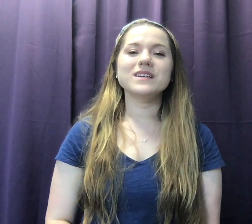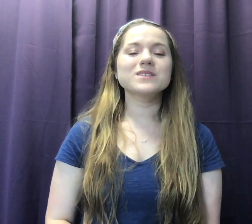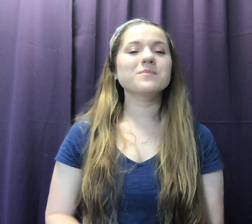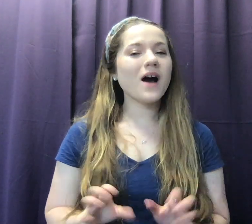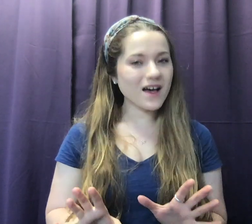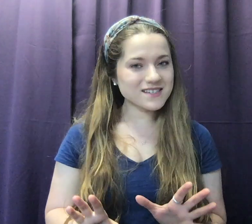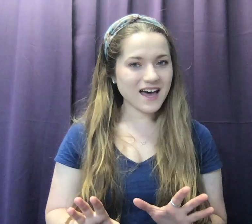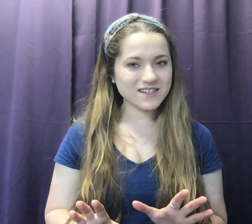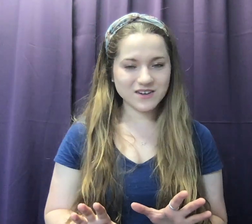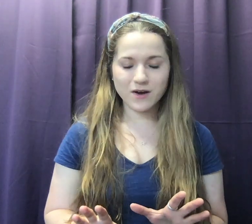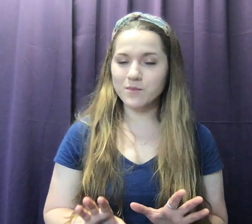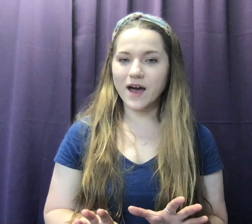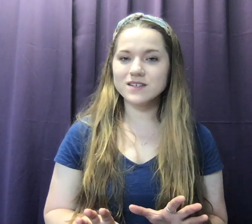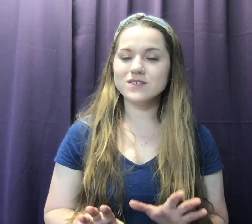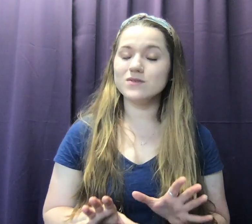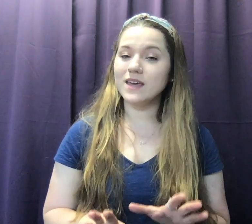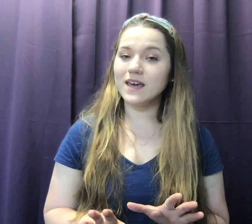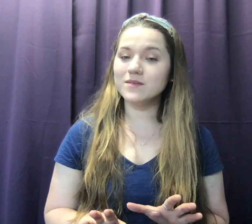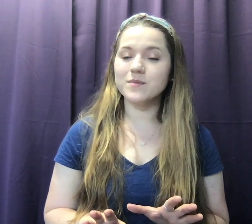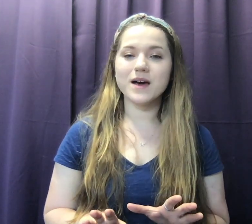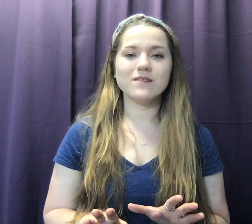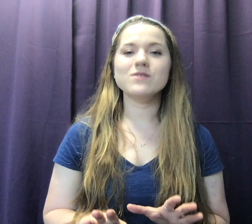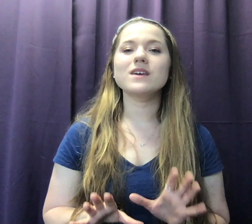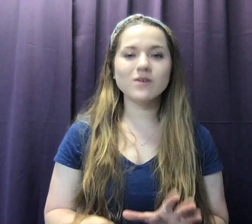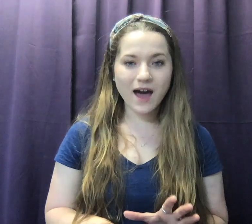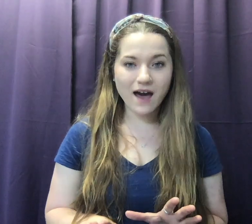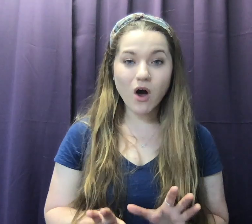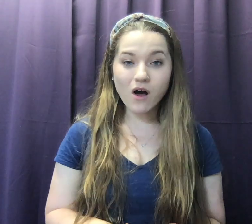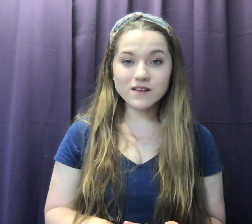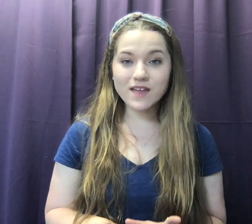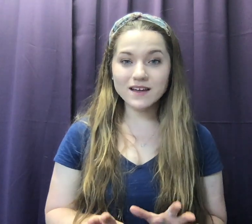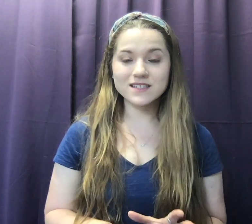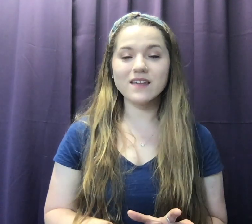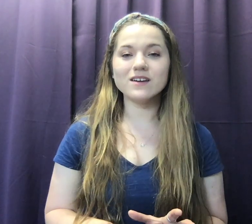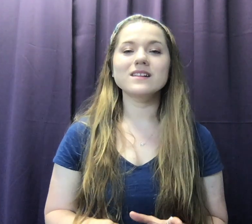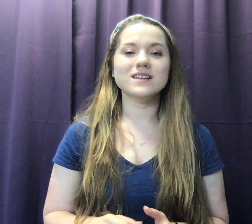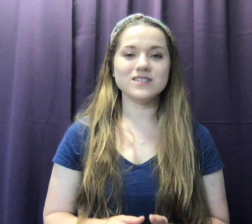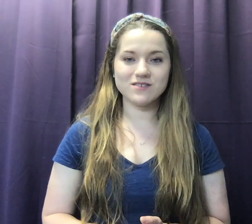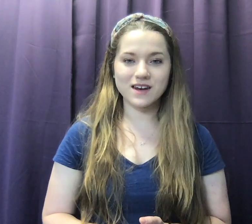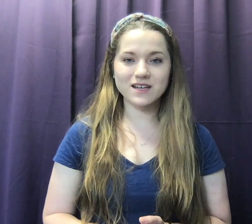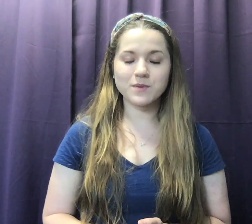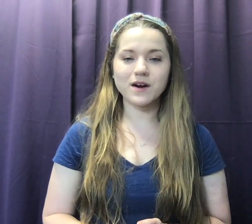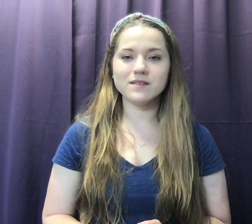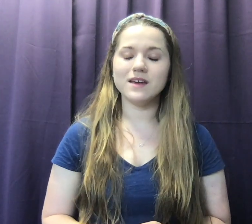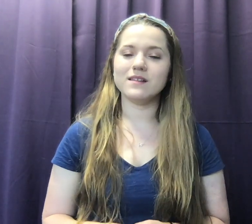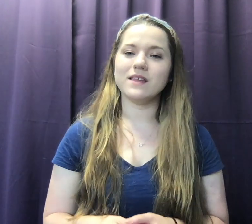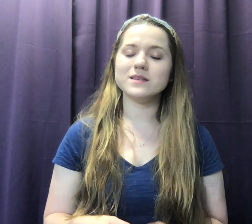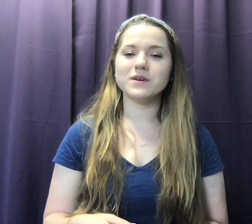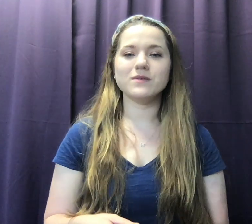to pause that to go ahead and practice, you can. But if you think you have all of that together, let's do the next part, the last part that we did